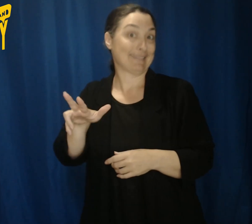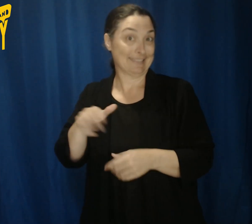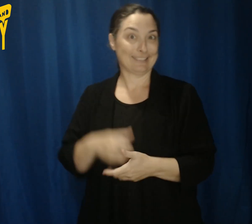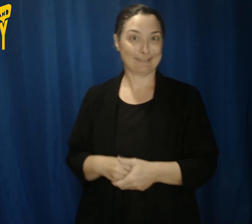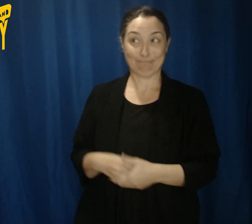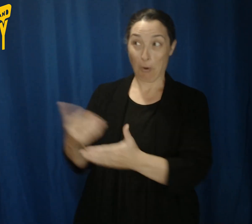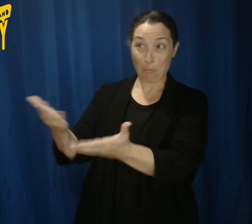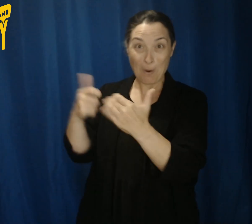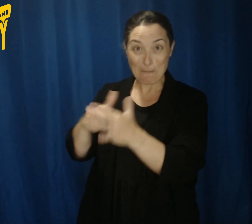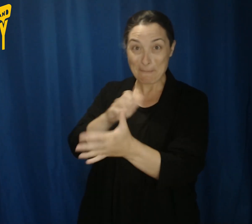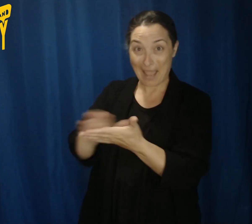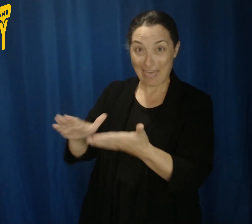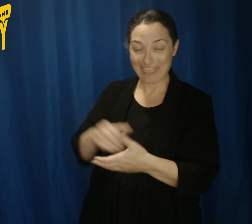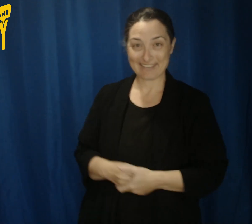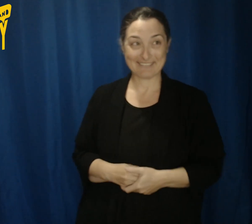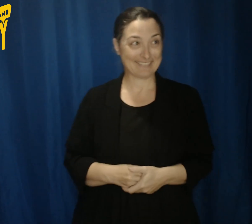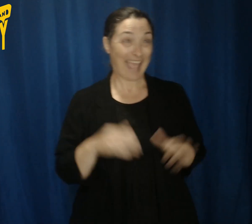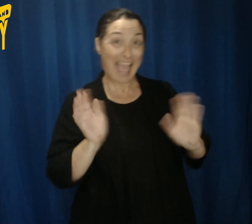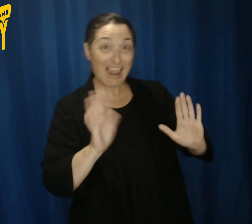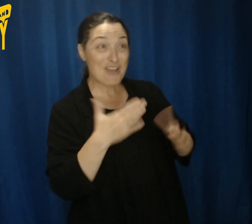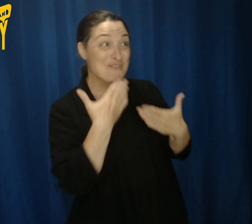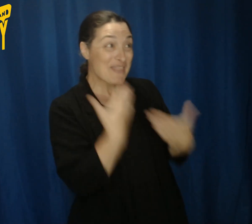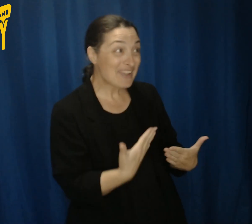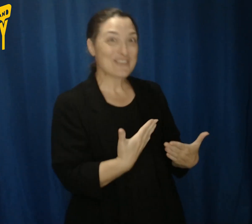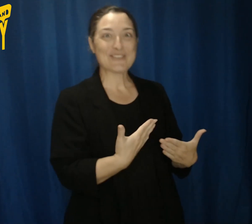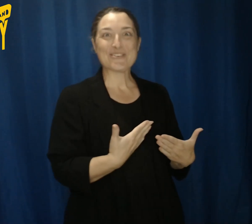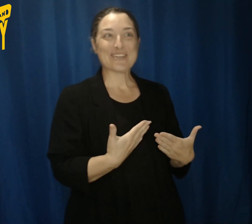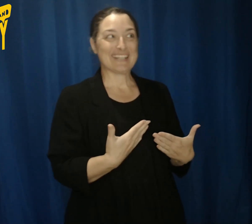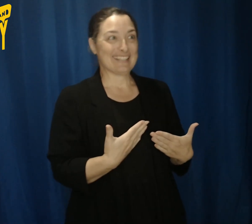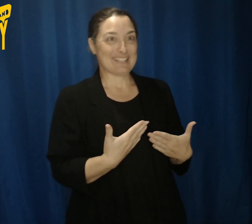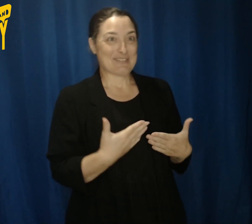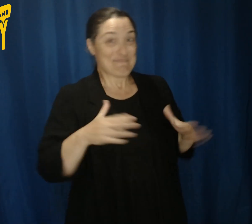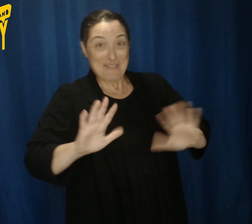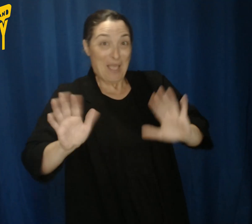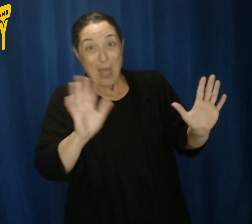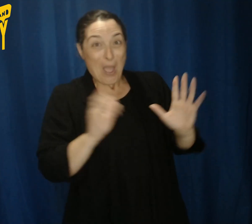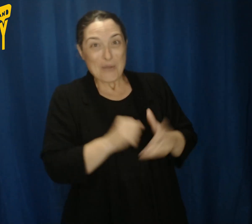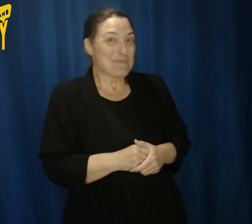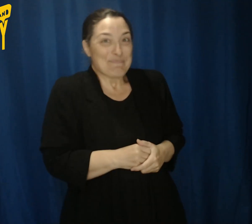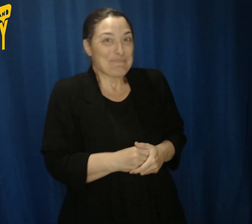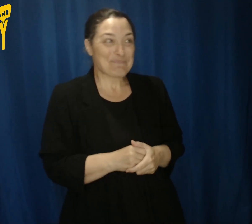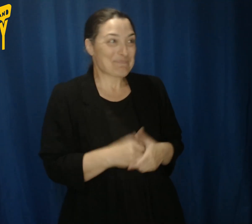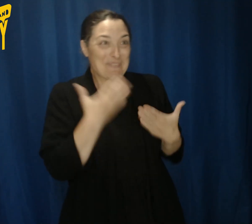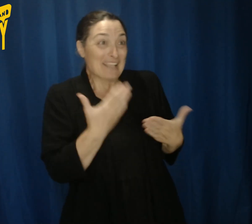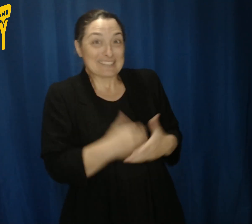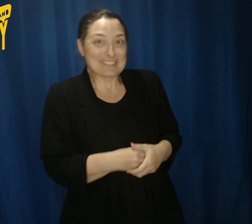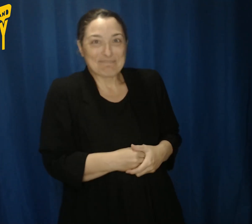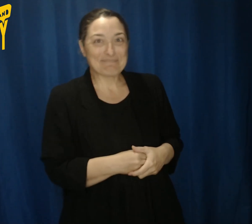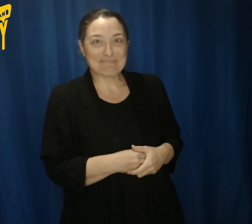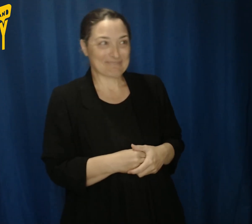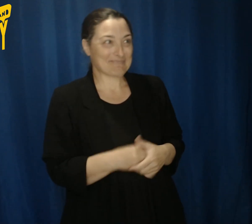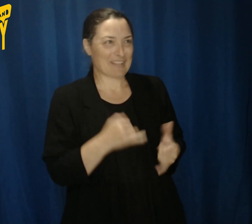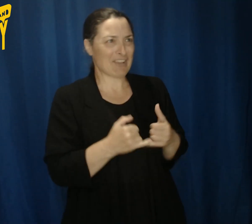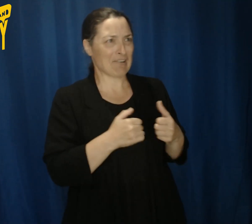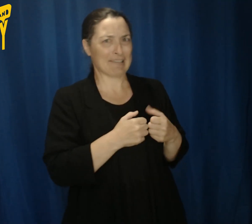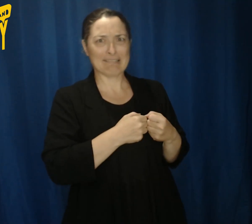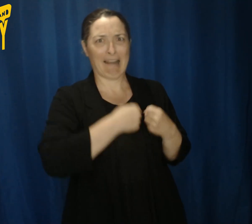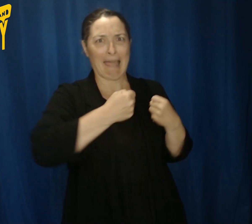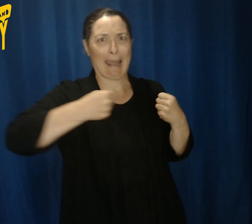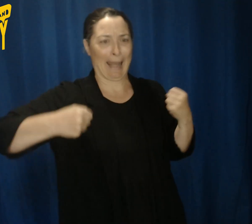Kath. Hey, thank you. Welcome, everyone, and thanks for that long list of great things